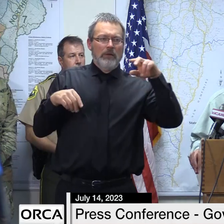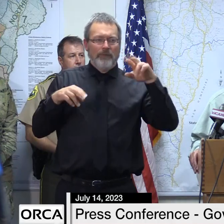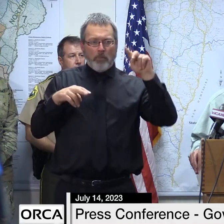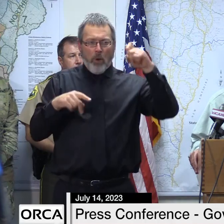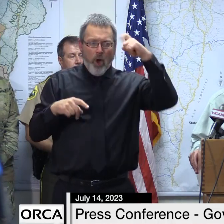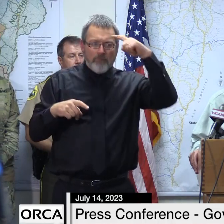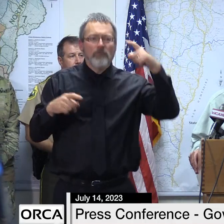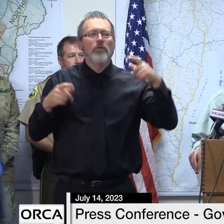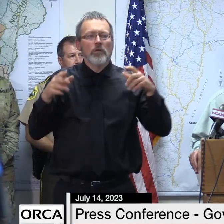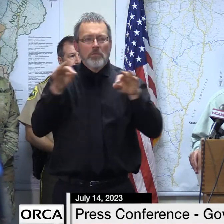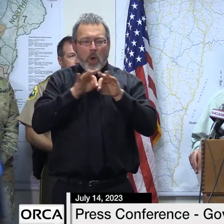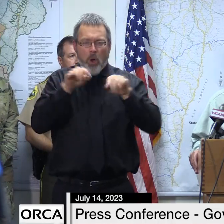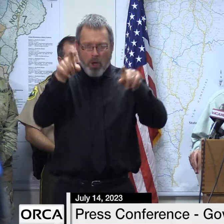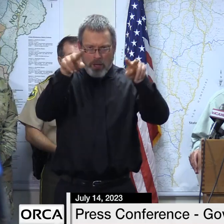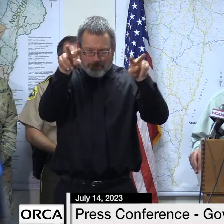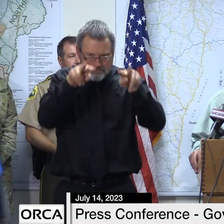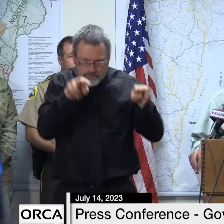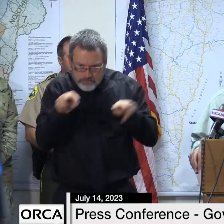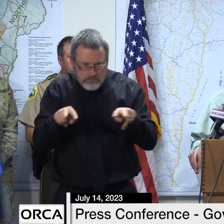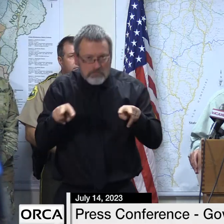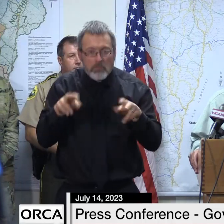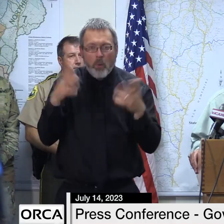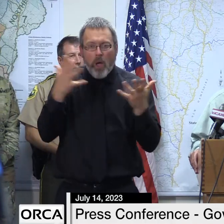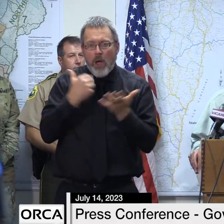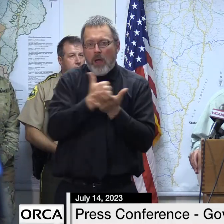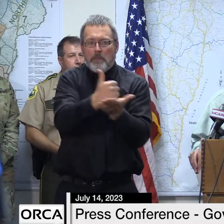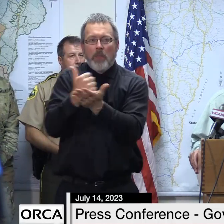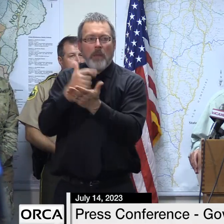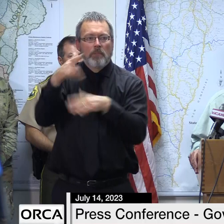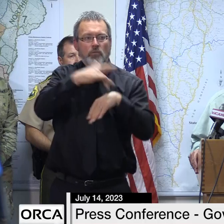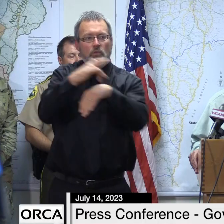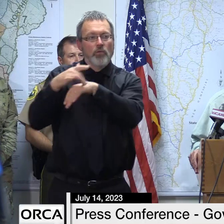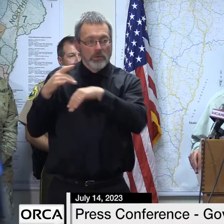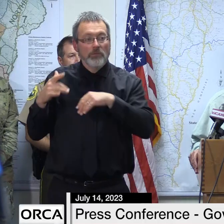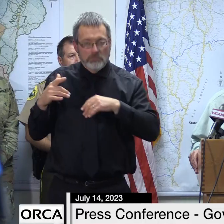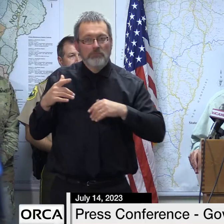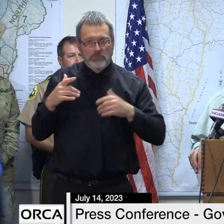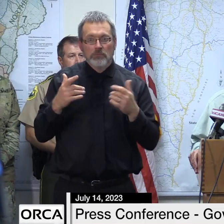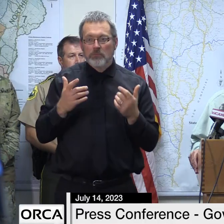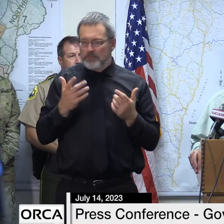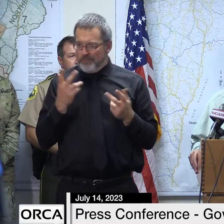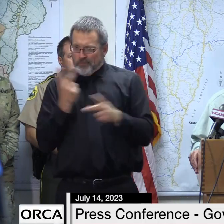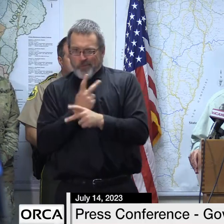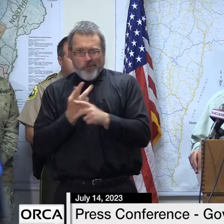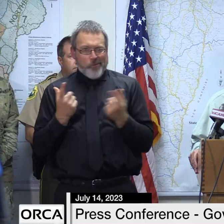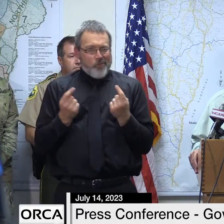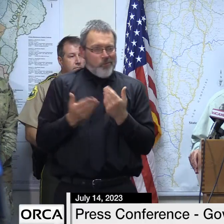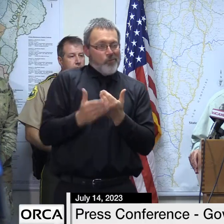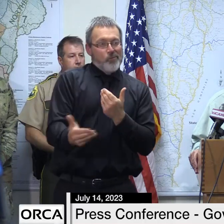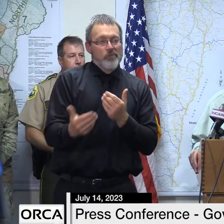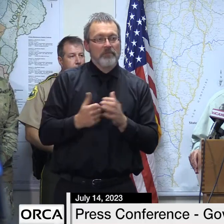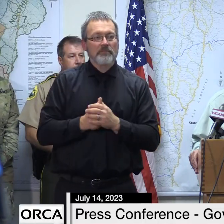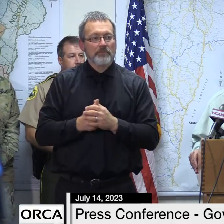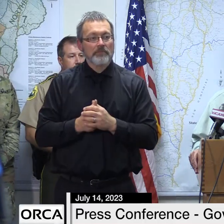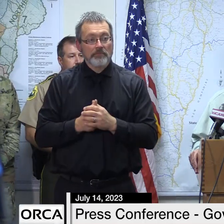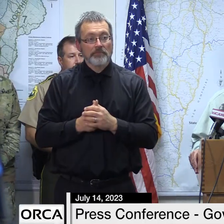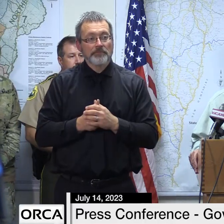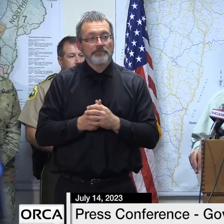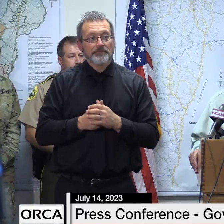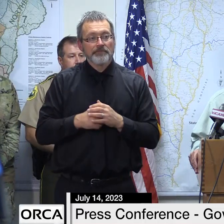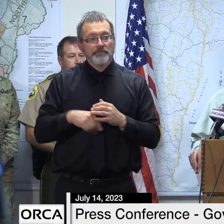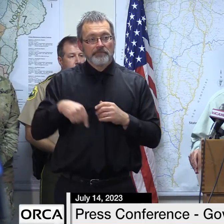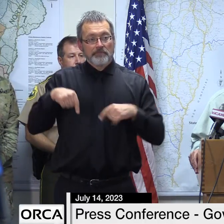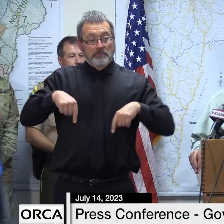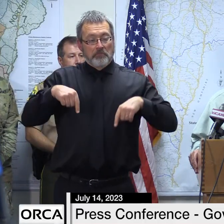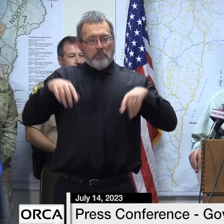help farmers navigate the many issues that they're facing. Again, that information can be found on the Agency of